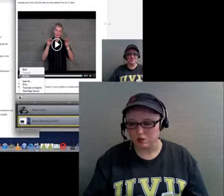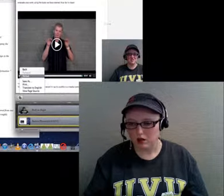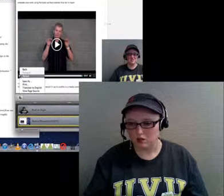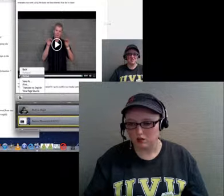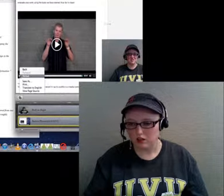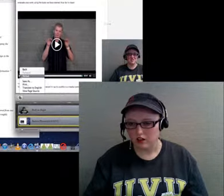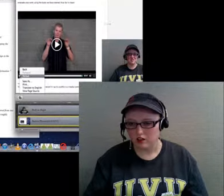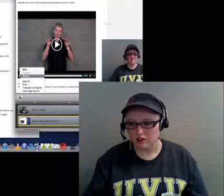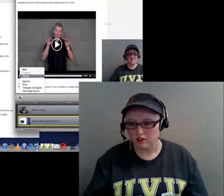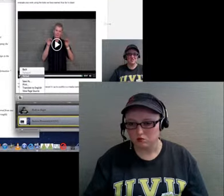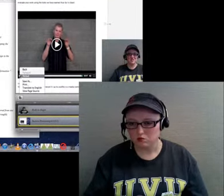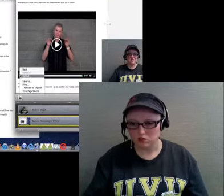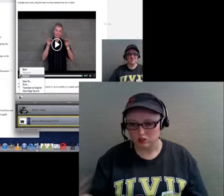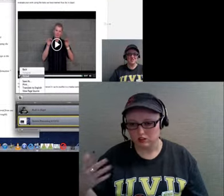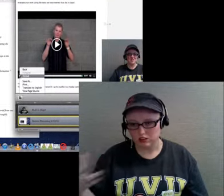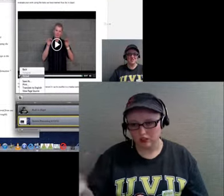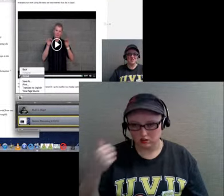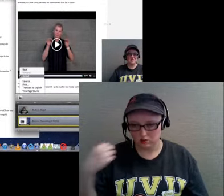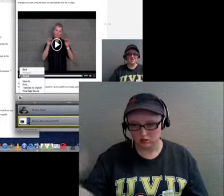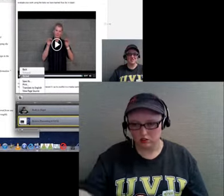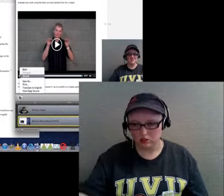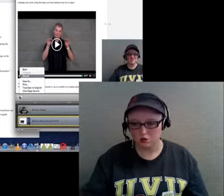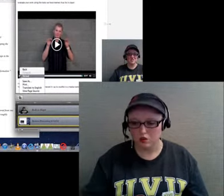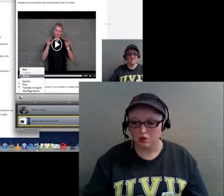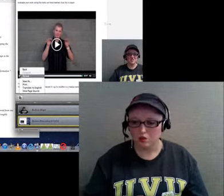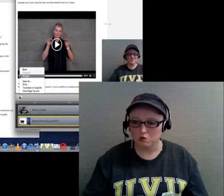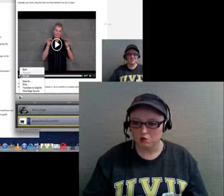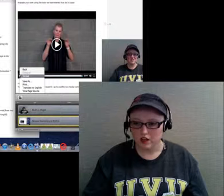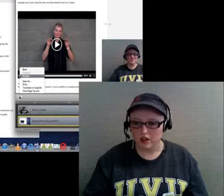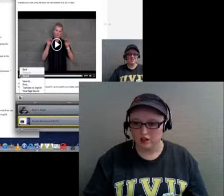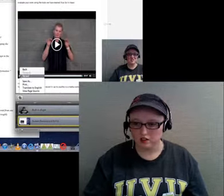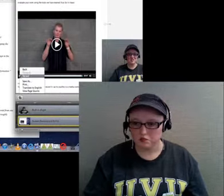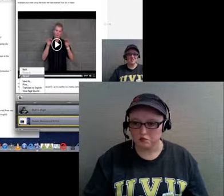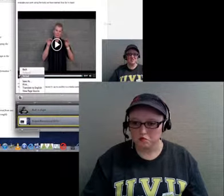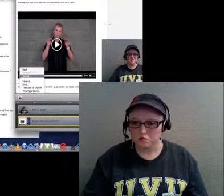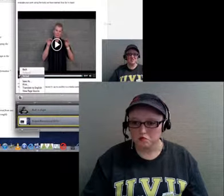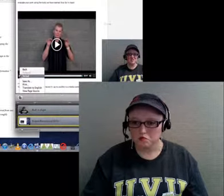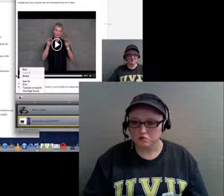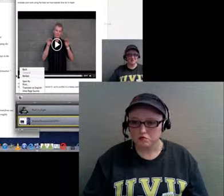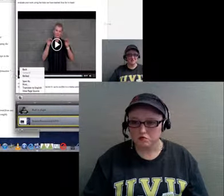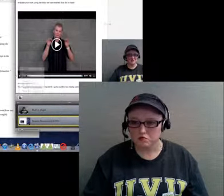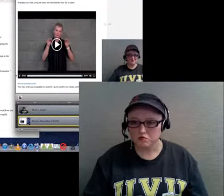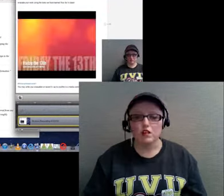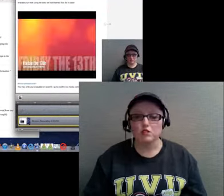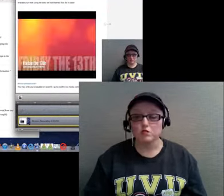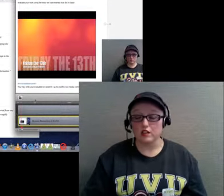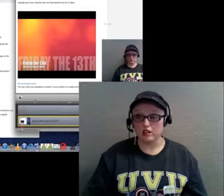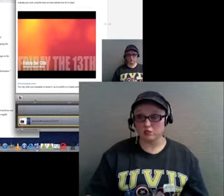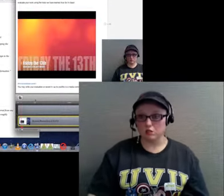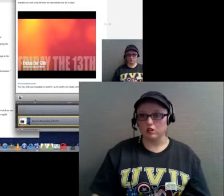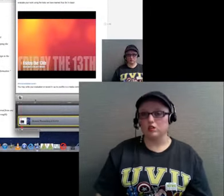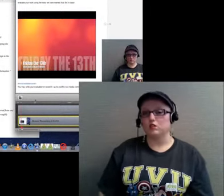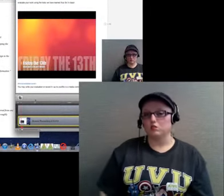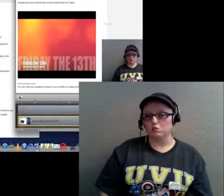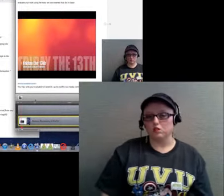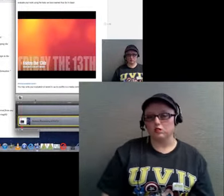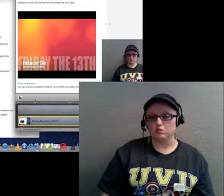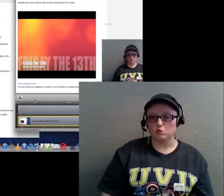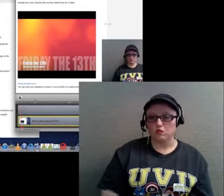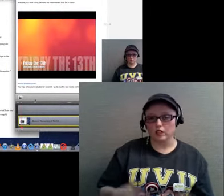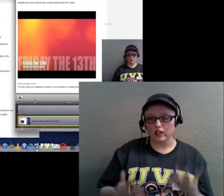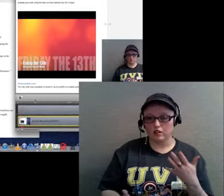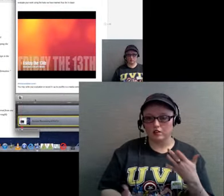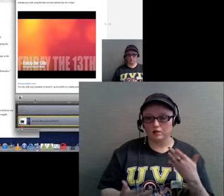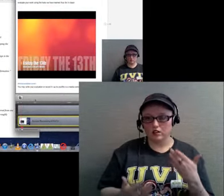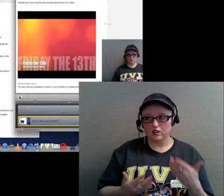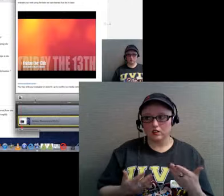Travis about that, and just decided to continue with what I had. So that last part, it was